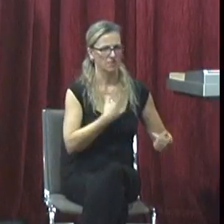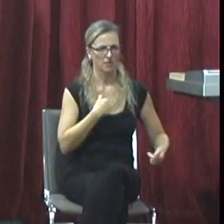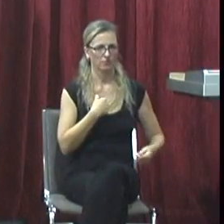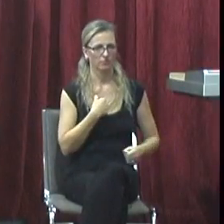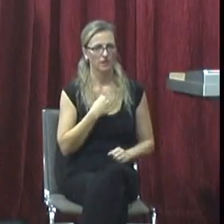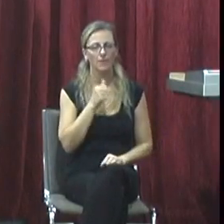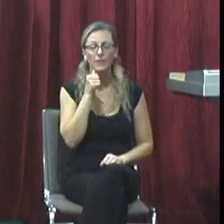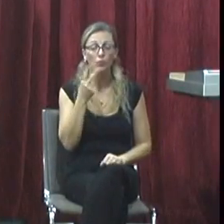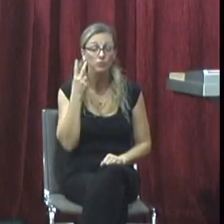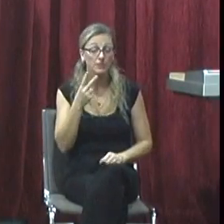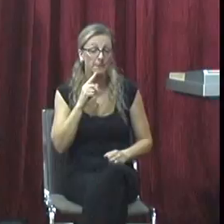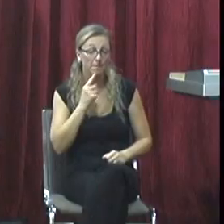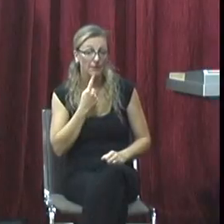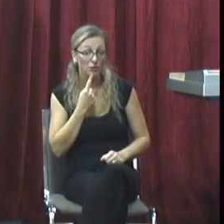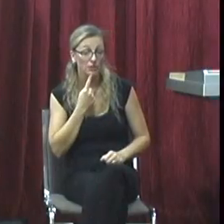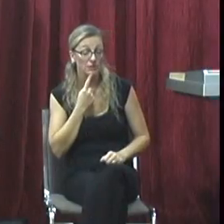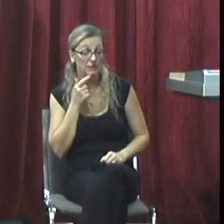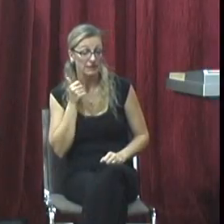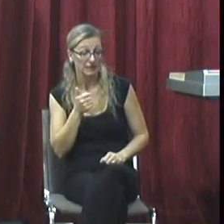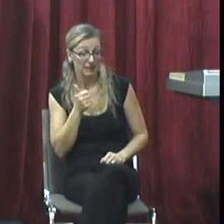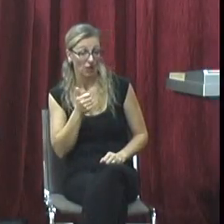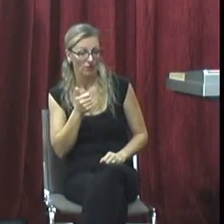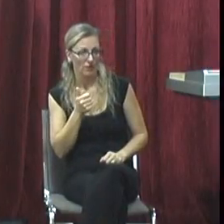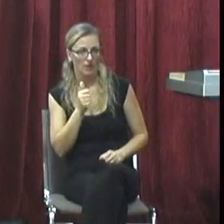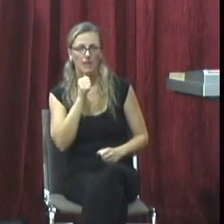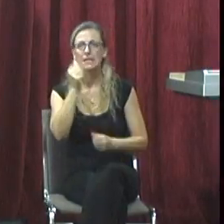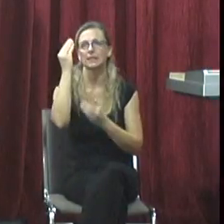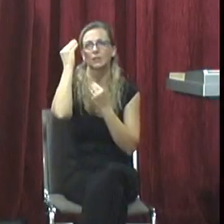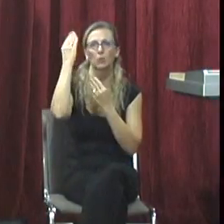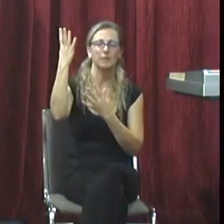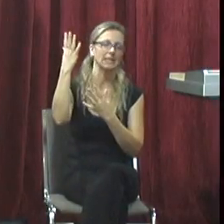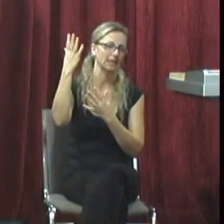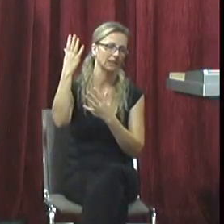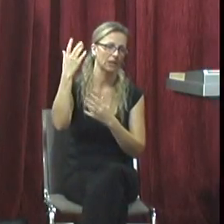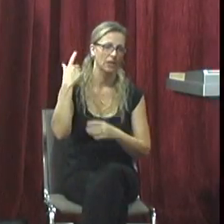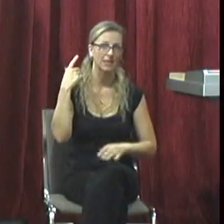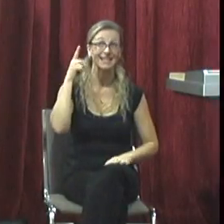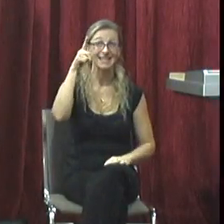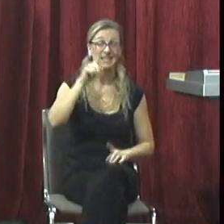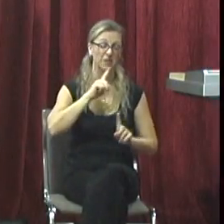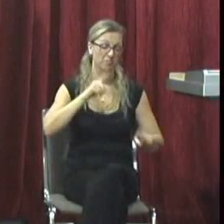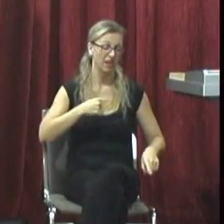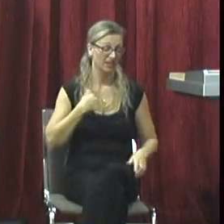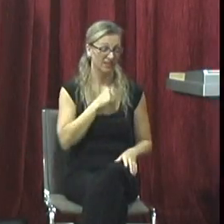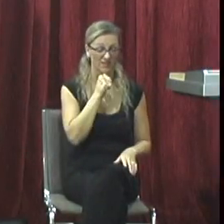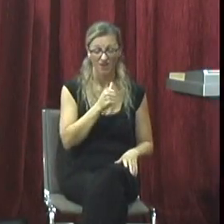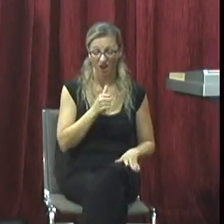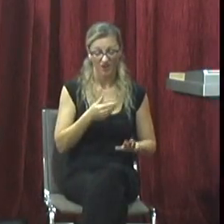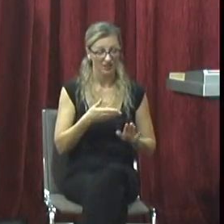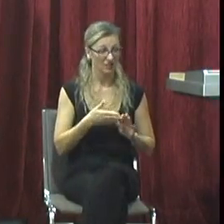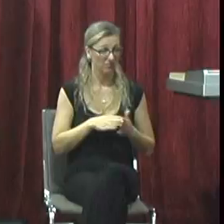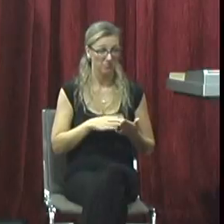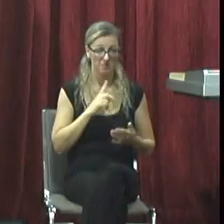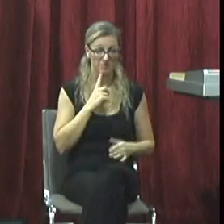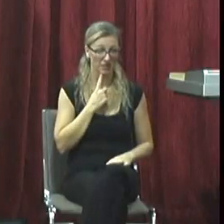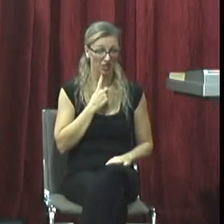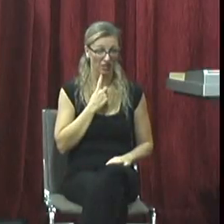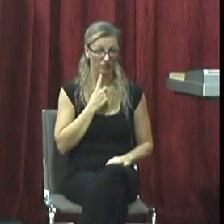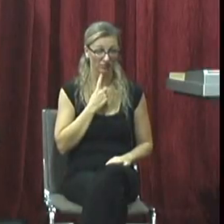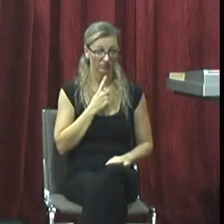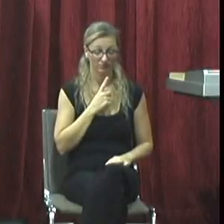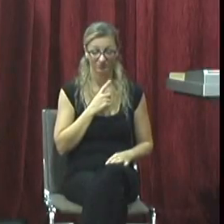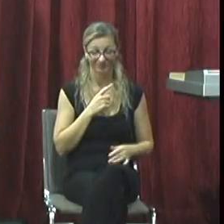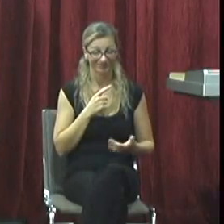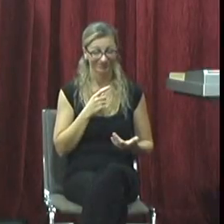that bitterness is a disobedience to God. We're commanded not to be bitter. In Hebrews 12:15, you can look it up. It speaks about pulling out the